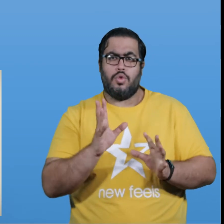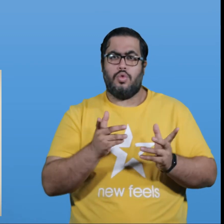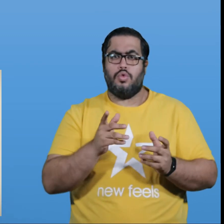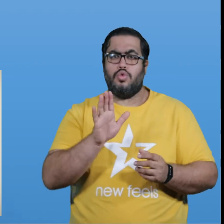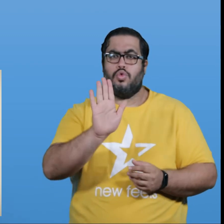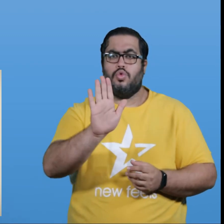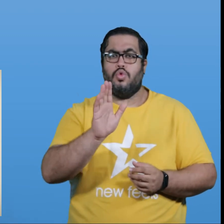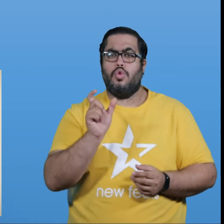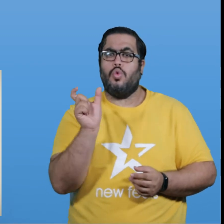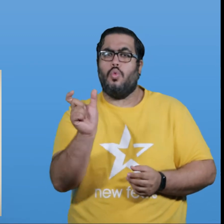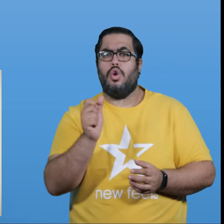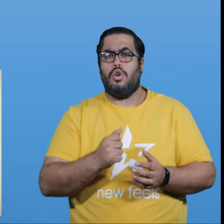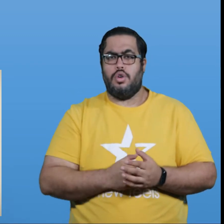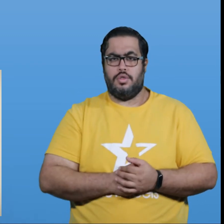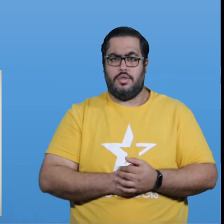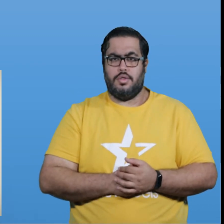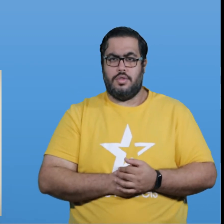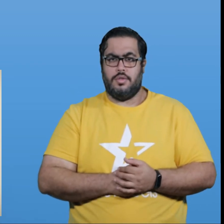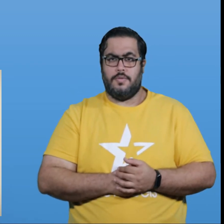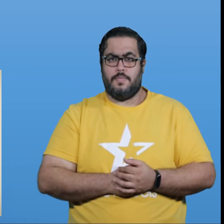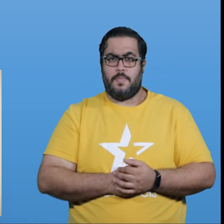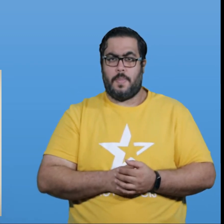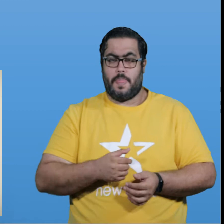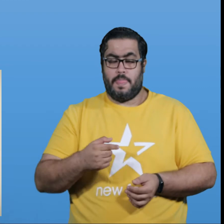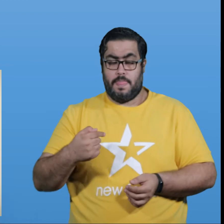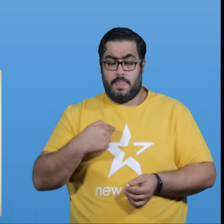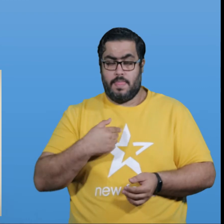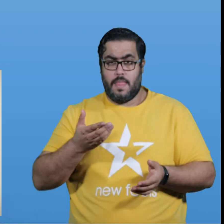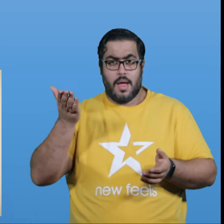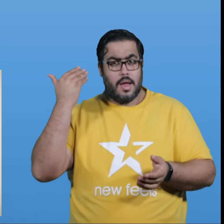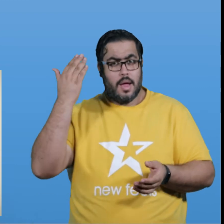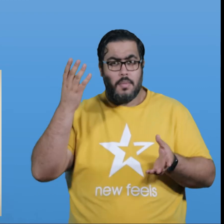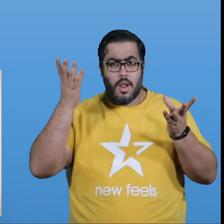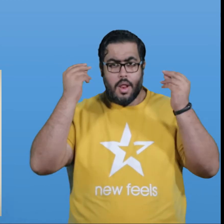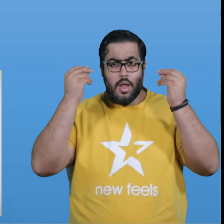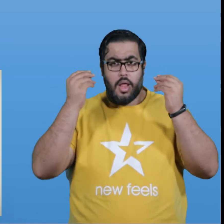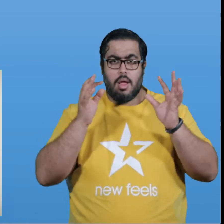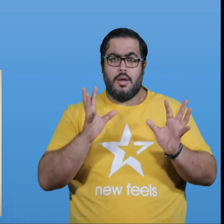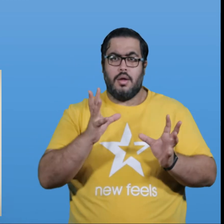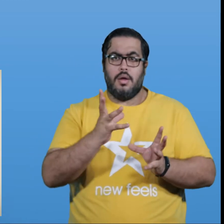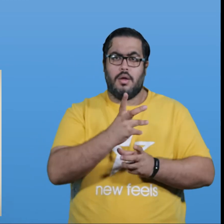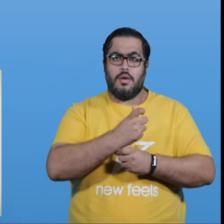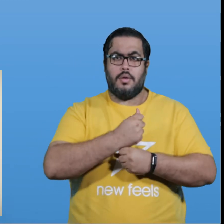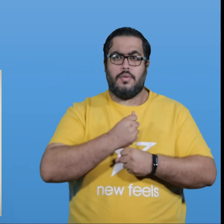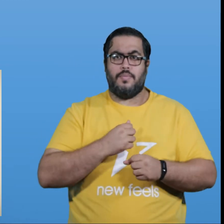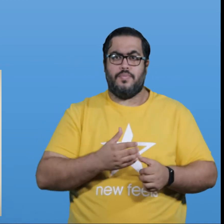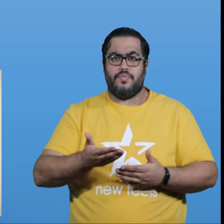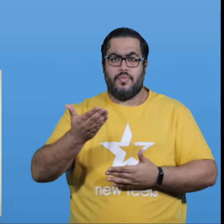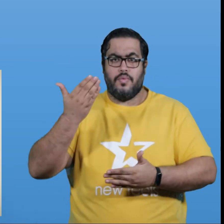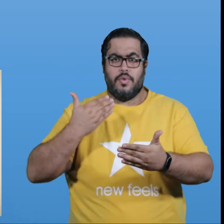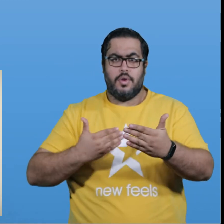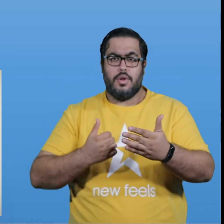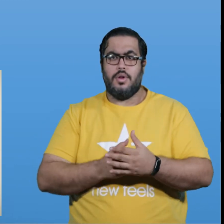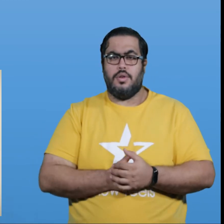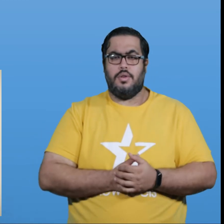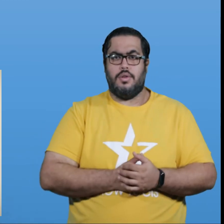So you should have an idea of the correct word to use here. Another thing, we have multiple